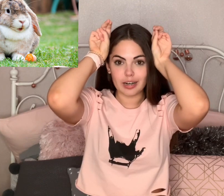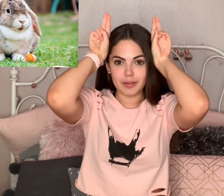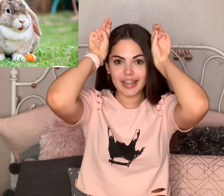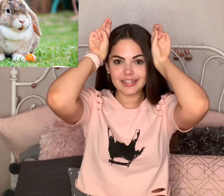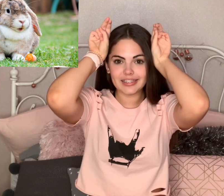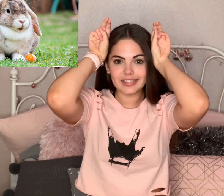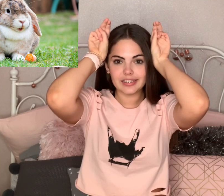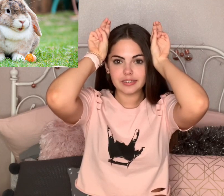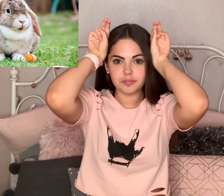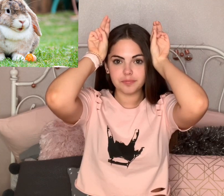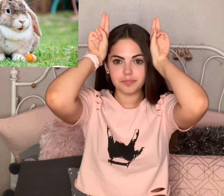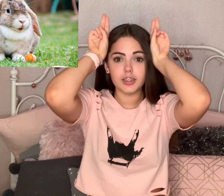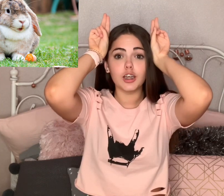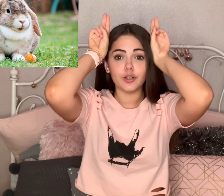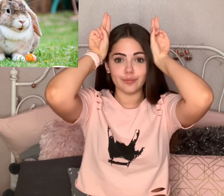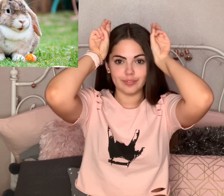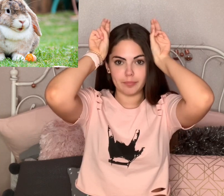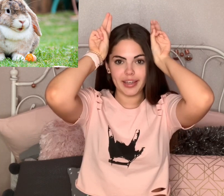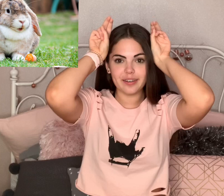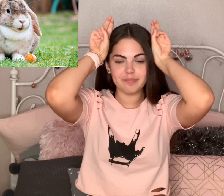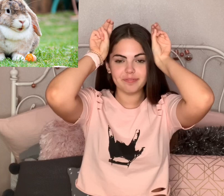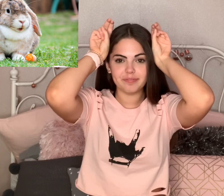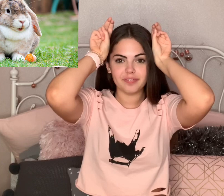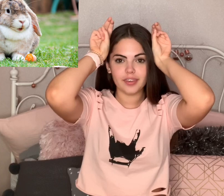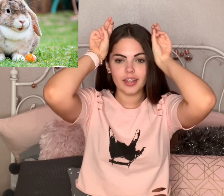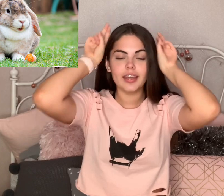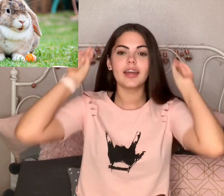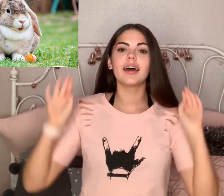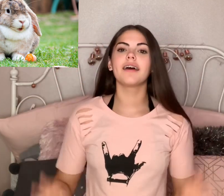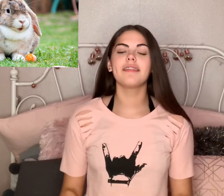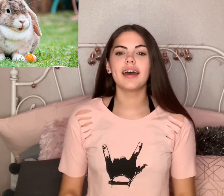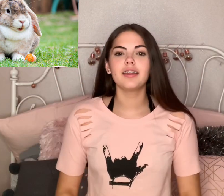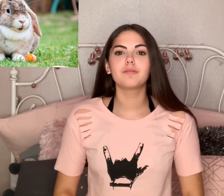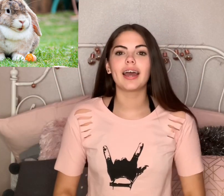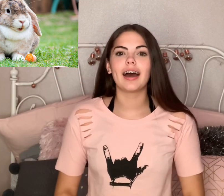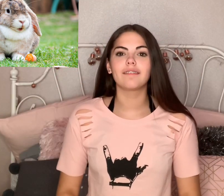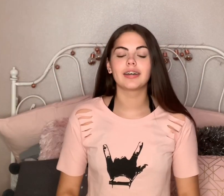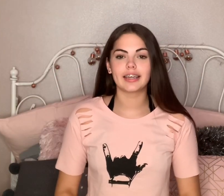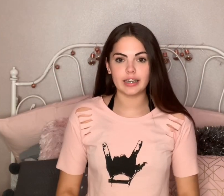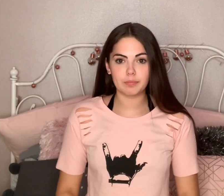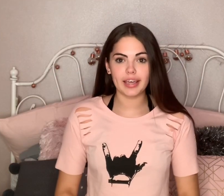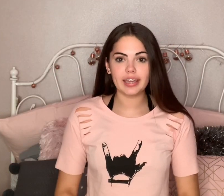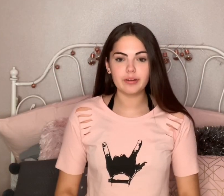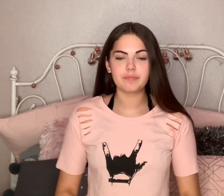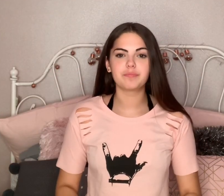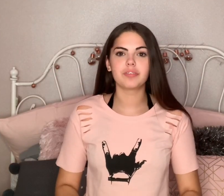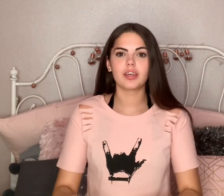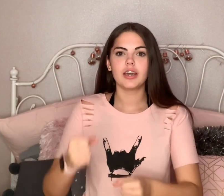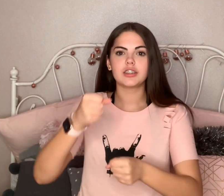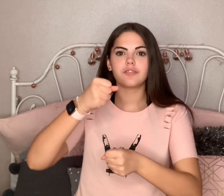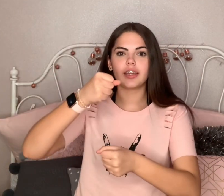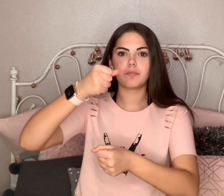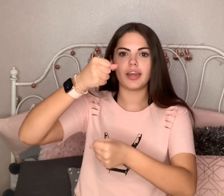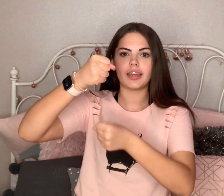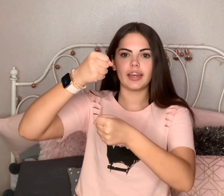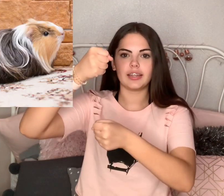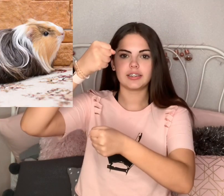Rabbit. Rabbit. And then we have guinea pig. So for guinea pig, it's a